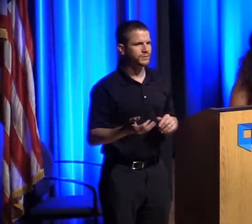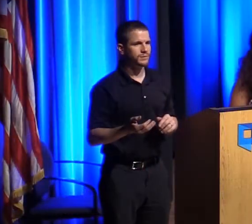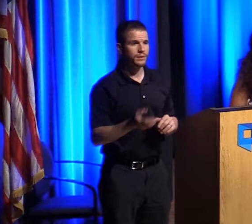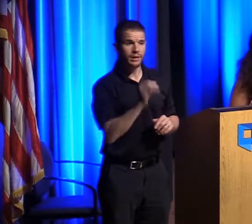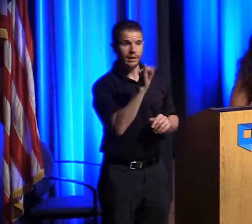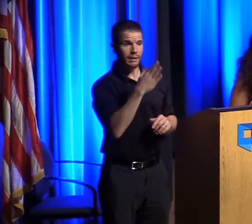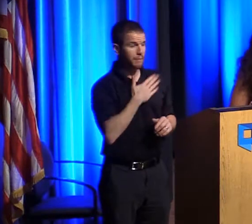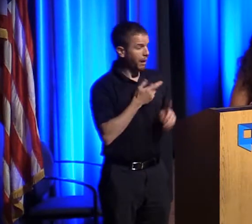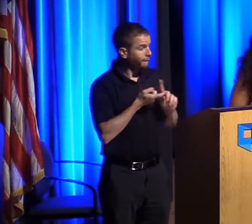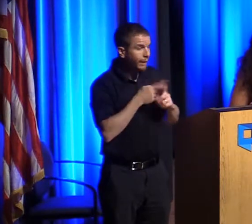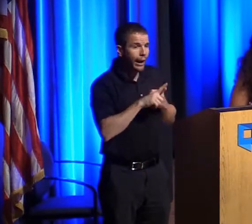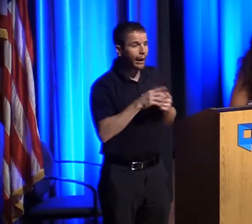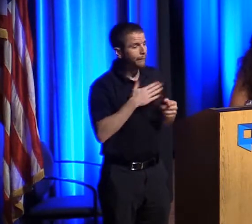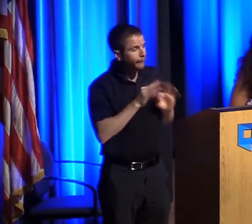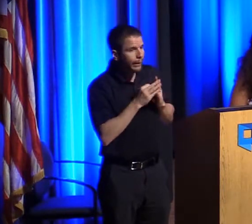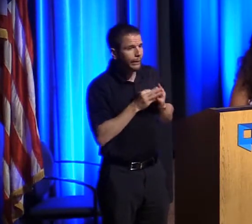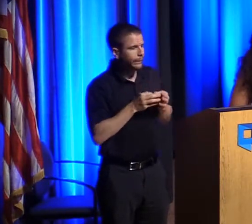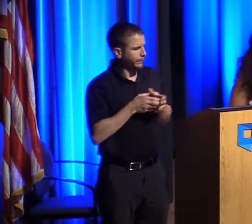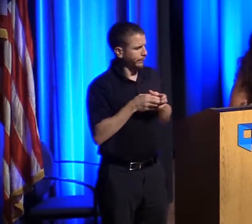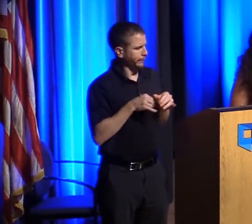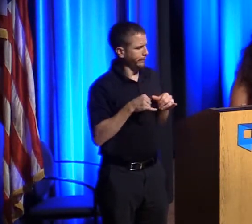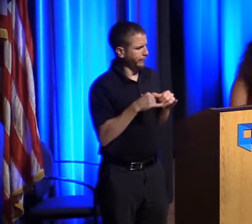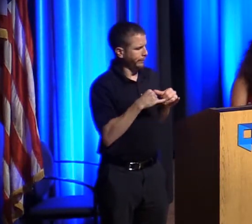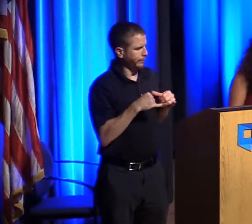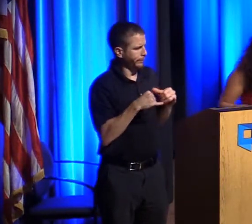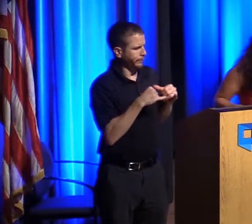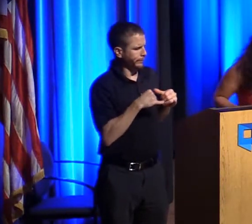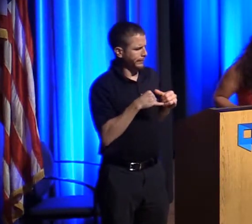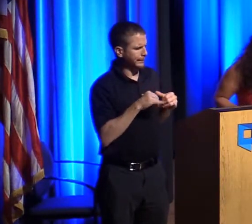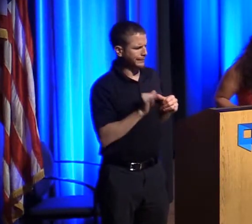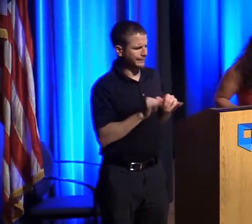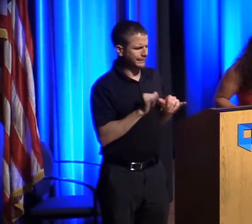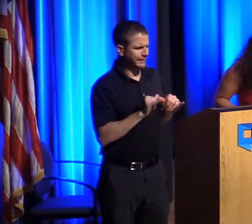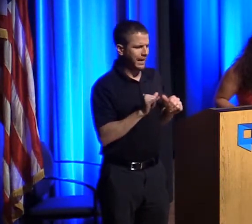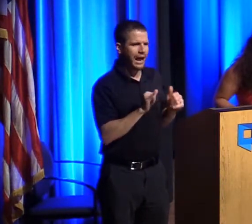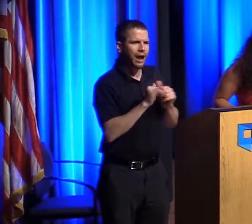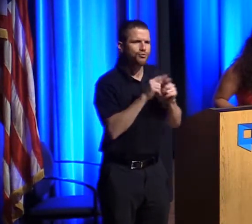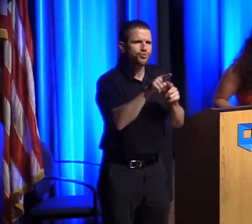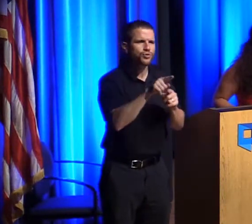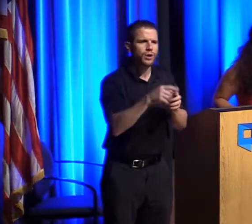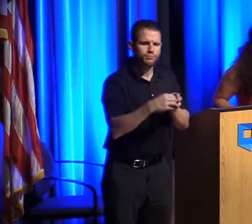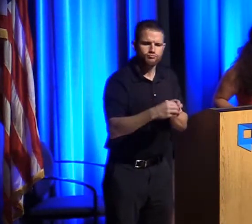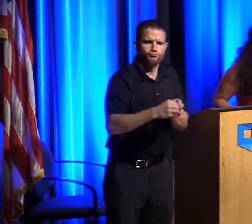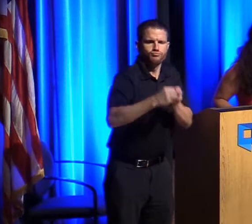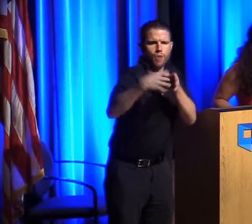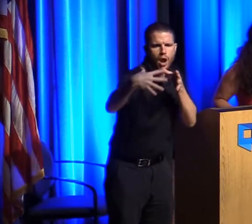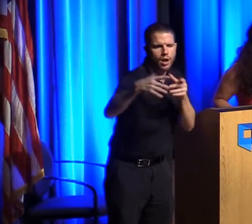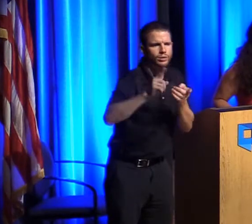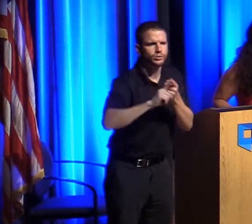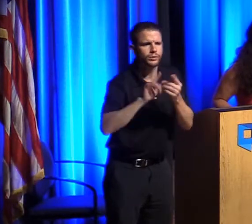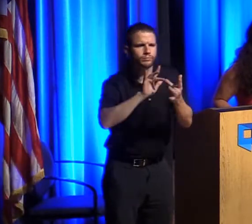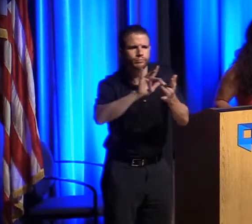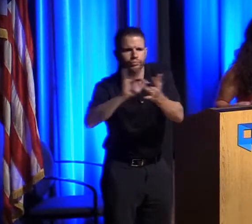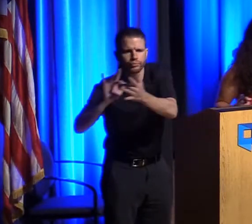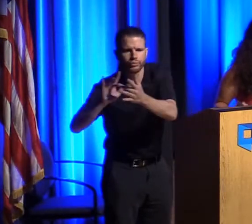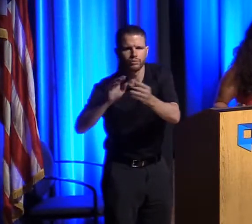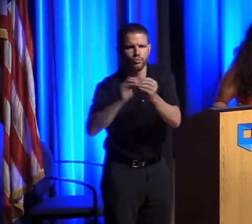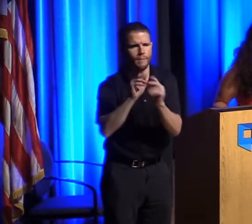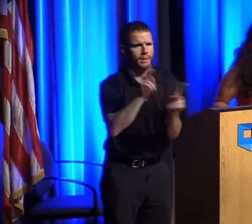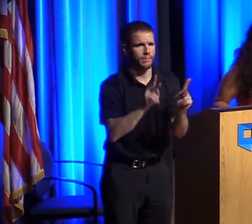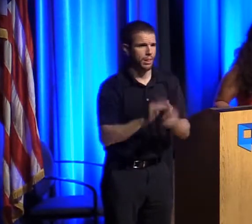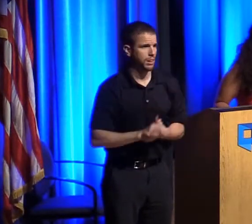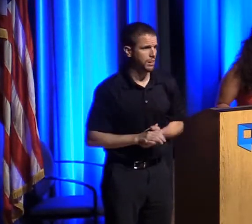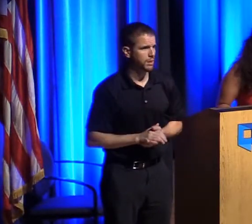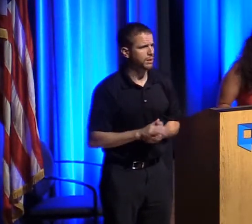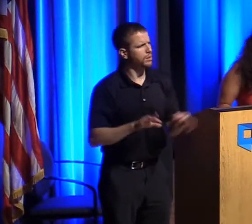that's going to teach you something, and that you might also teach something too? And so grow those networks. That's really the best